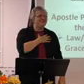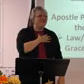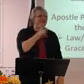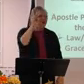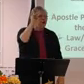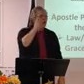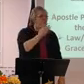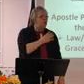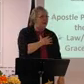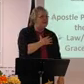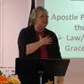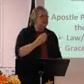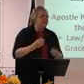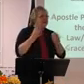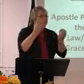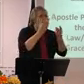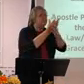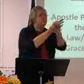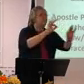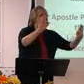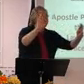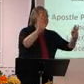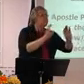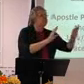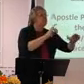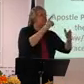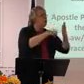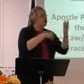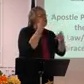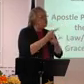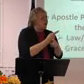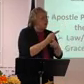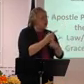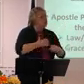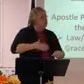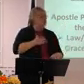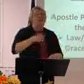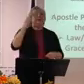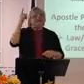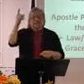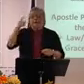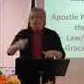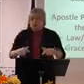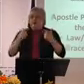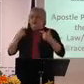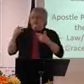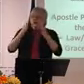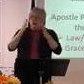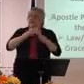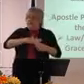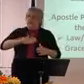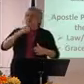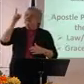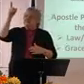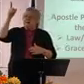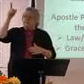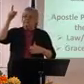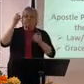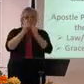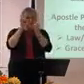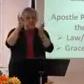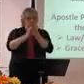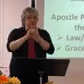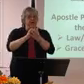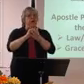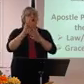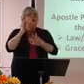to do what's right, to live a life that pleases God. And with that, we will be blessed, as well